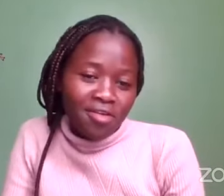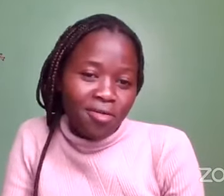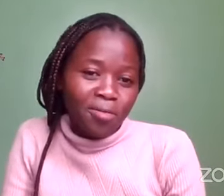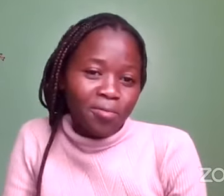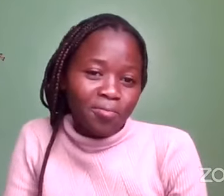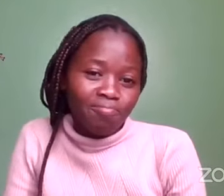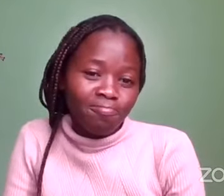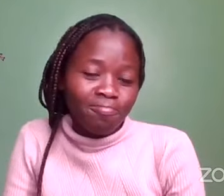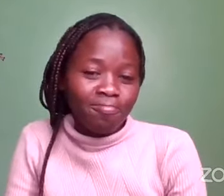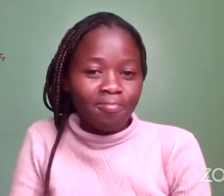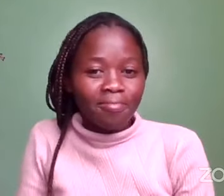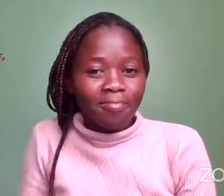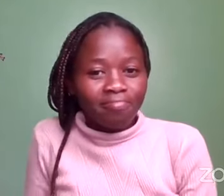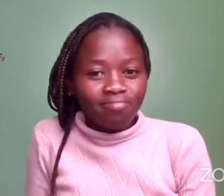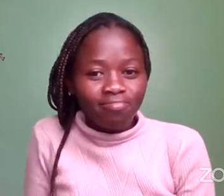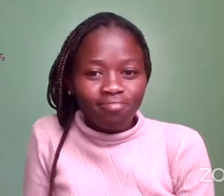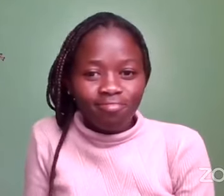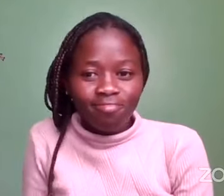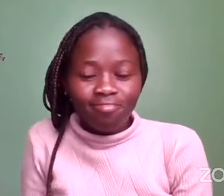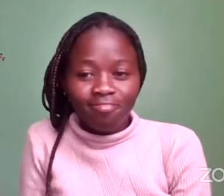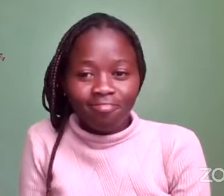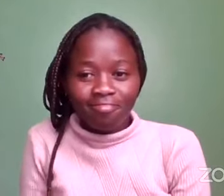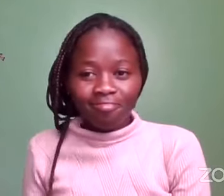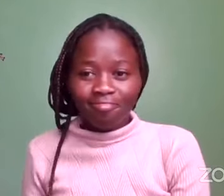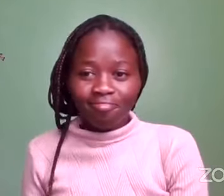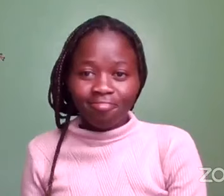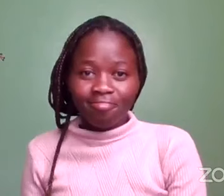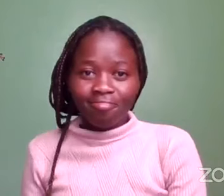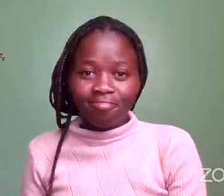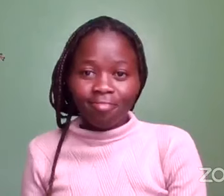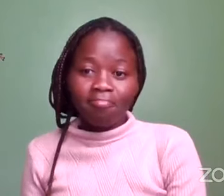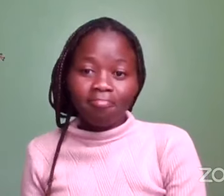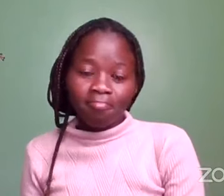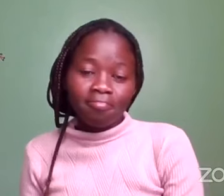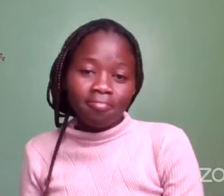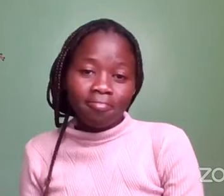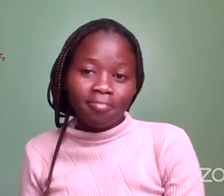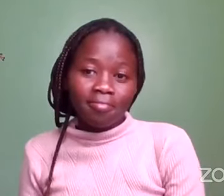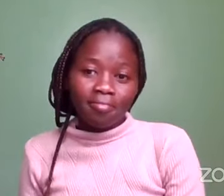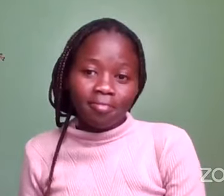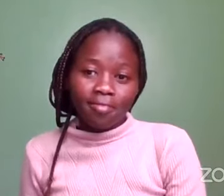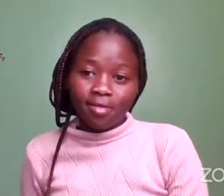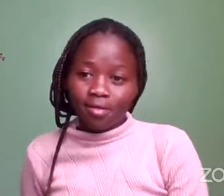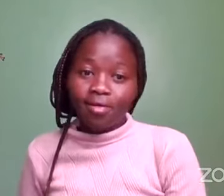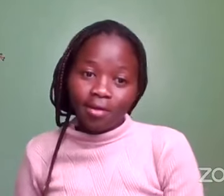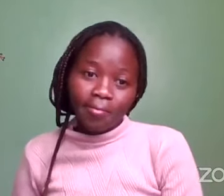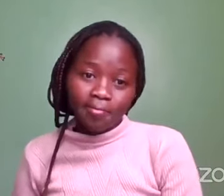you. Okay, I'll go straight to my points.